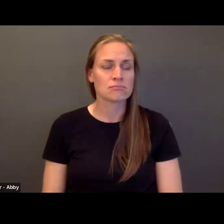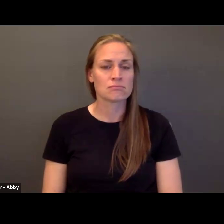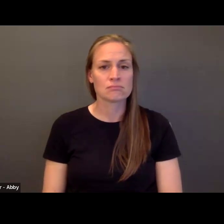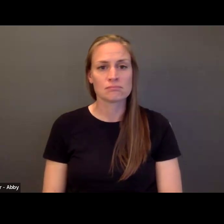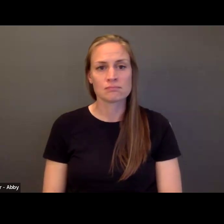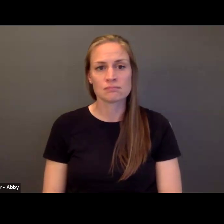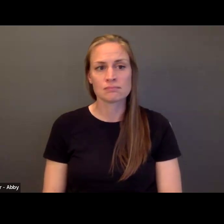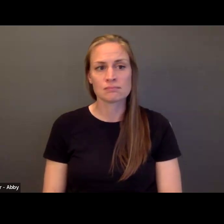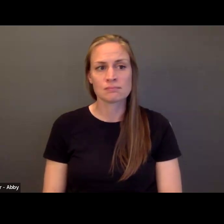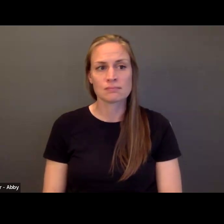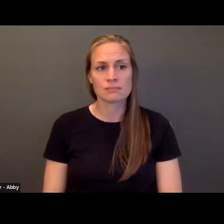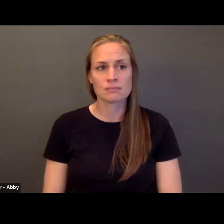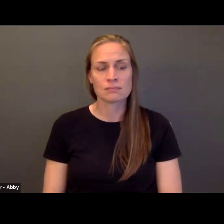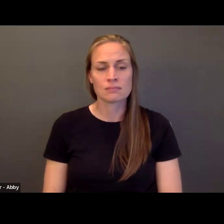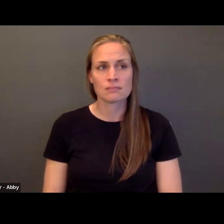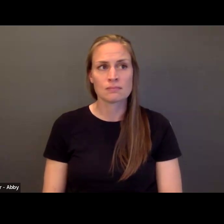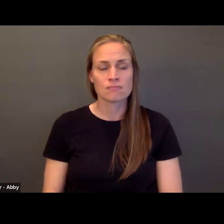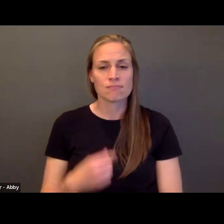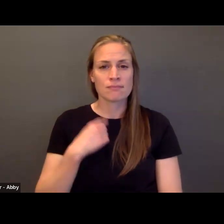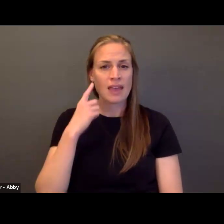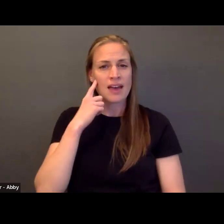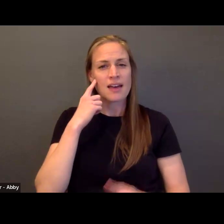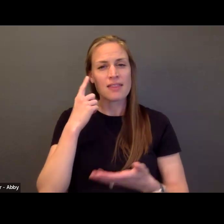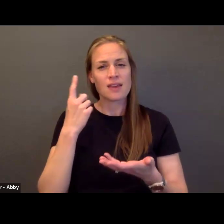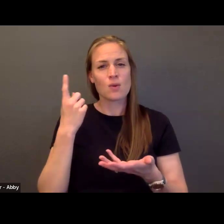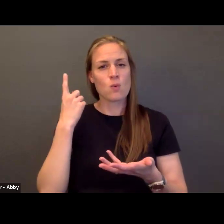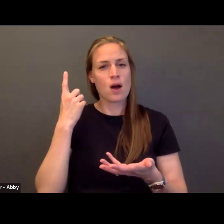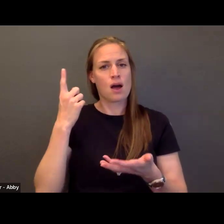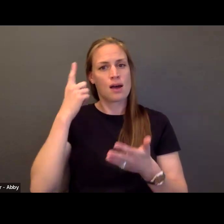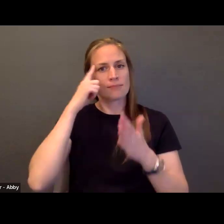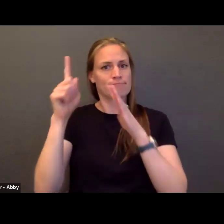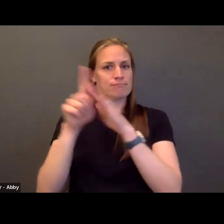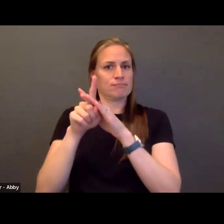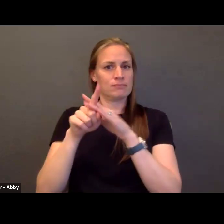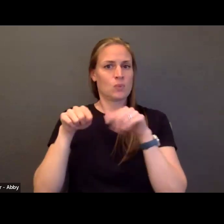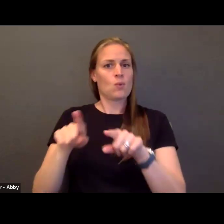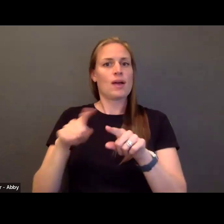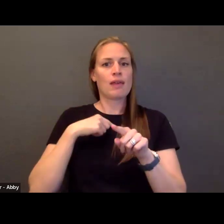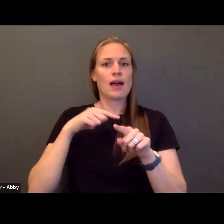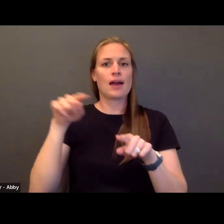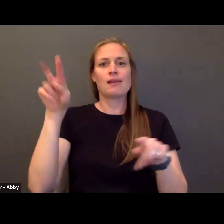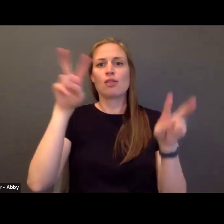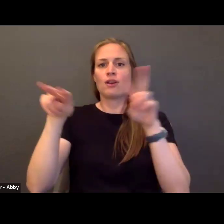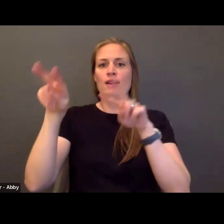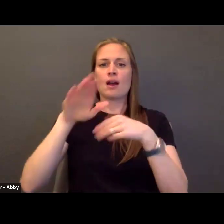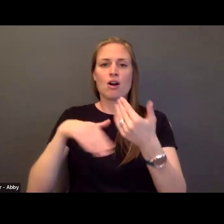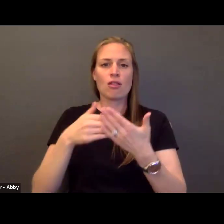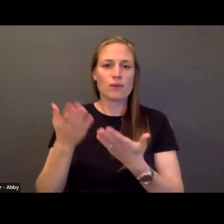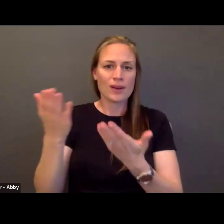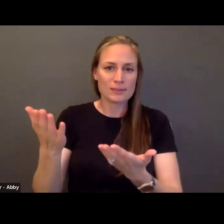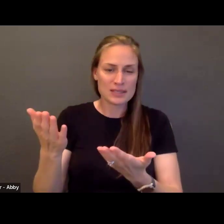So I think one of the thoughts that I had actually when I was going back and looking at all of the recommendations